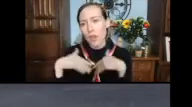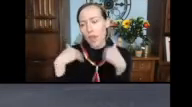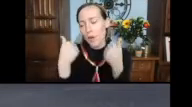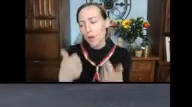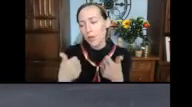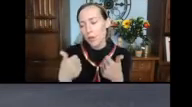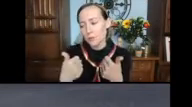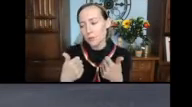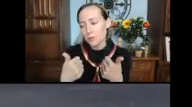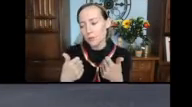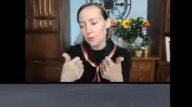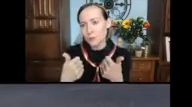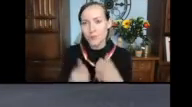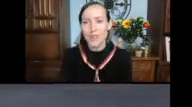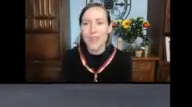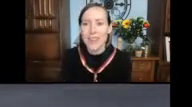How are you?